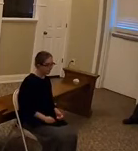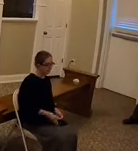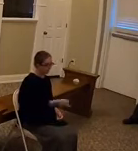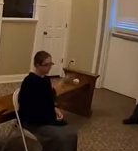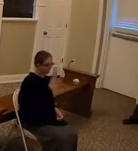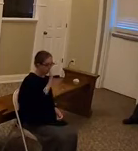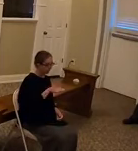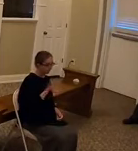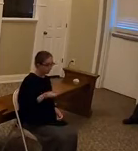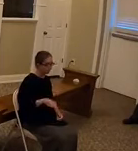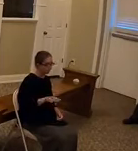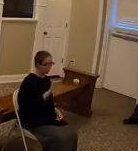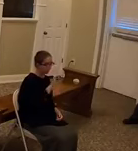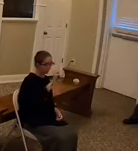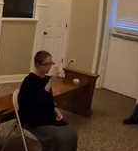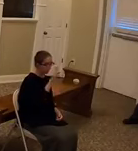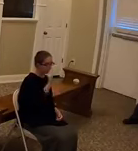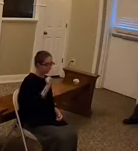God's kids are the Jews.